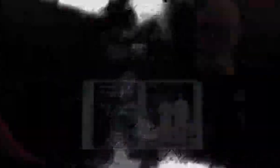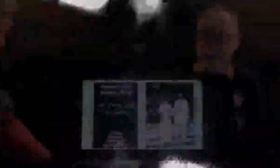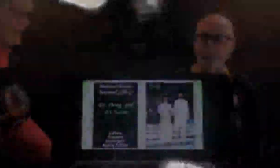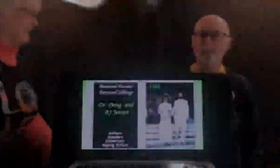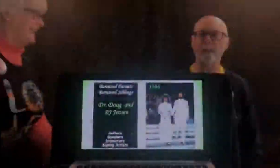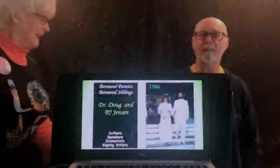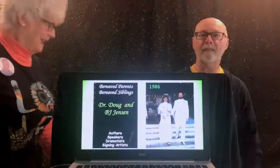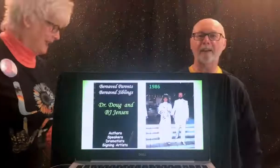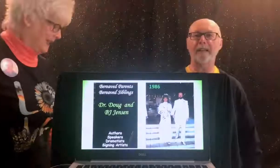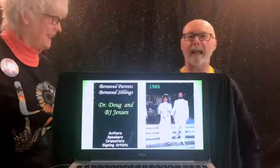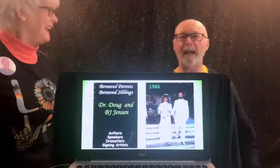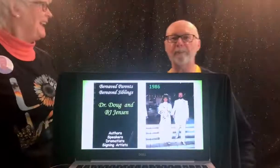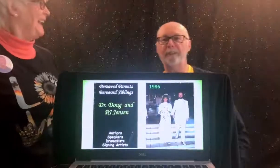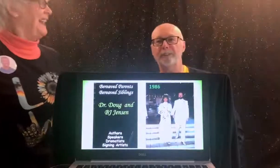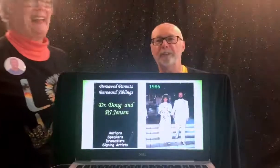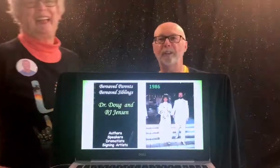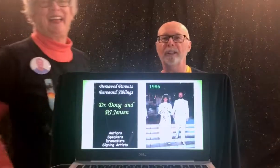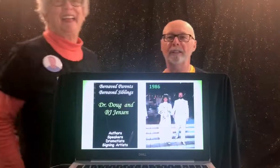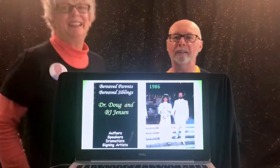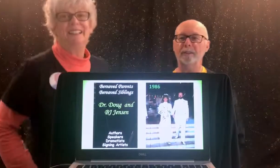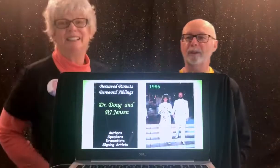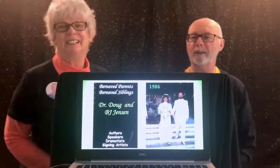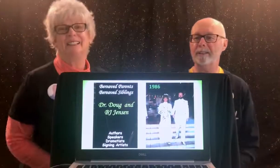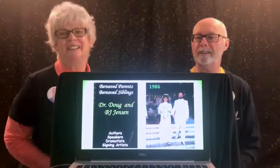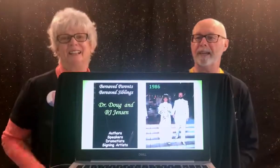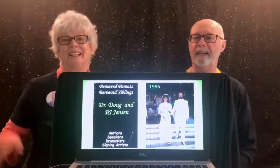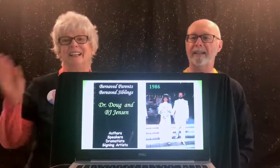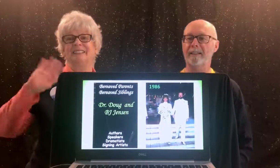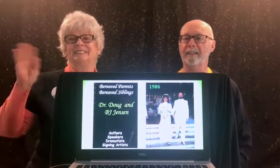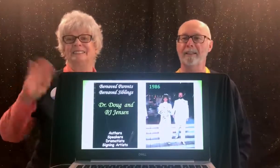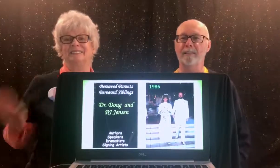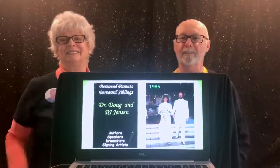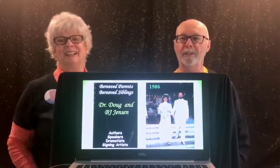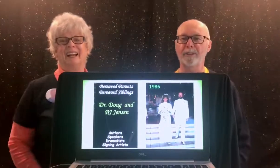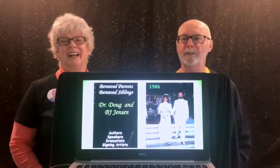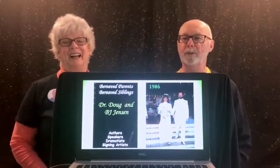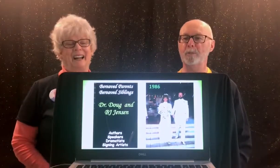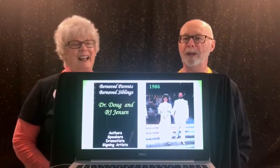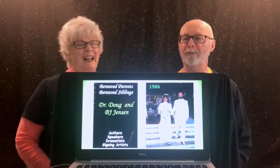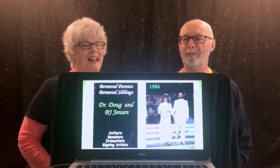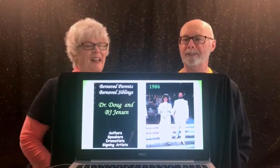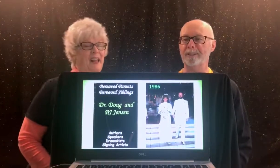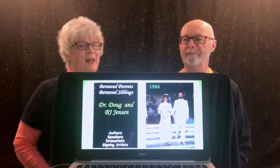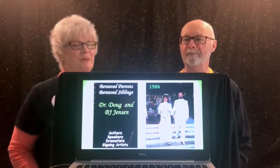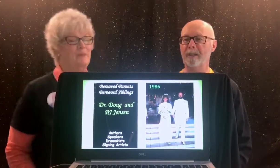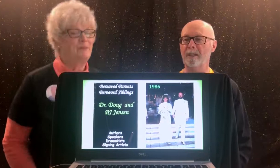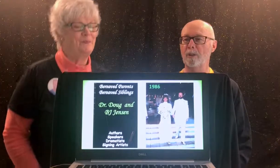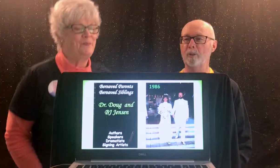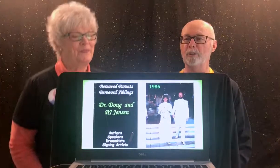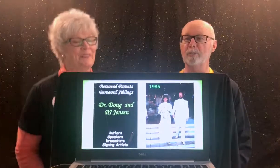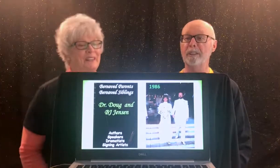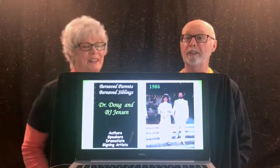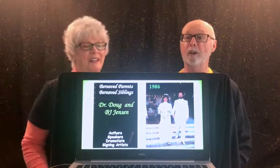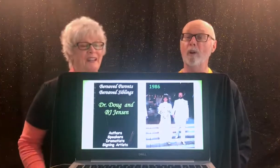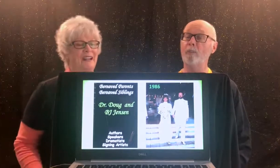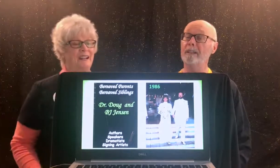Well, we are very happy that you're here to join us today for this Zoom conference. We're zooming into your home because